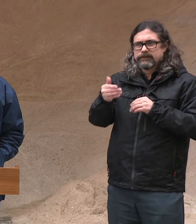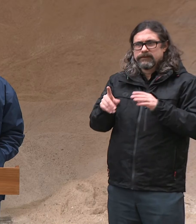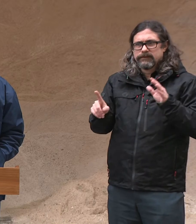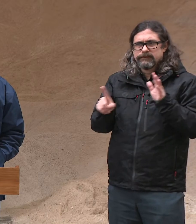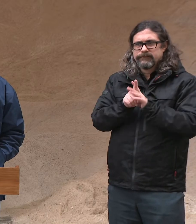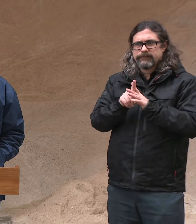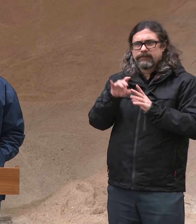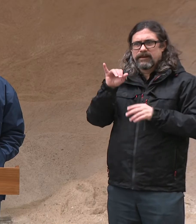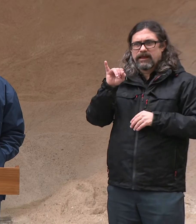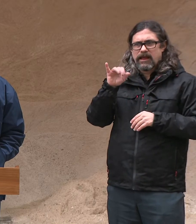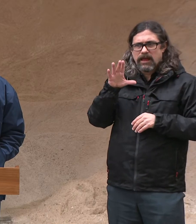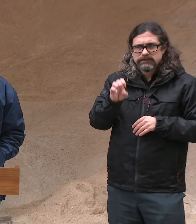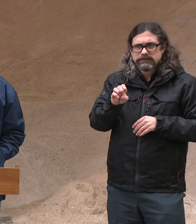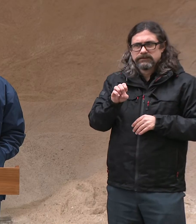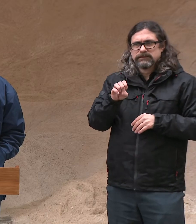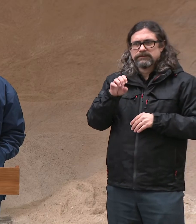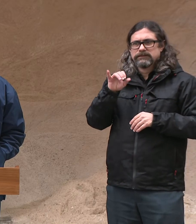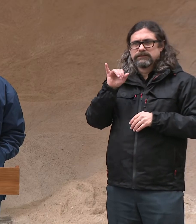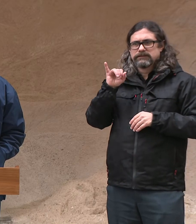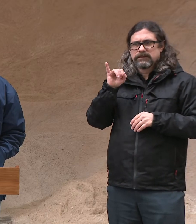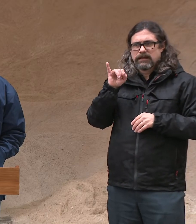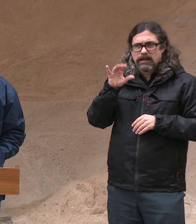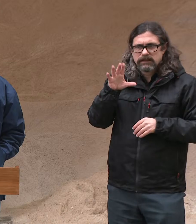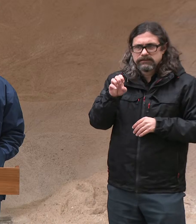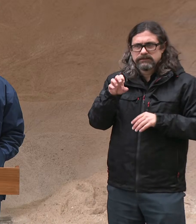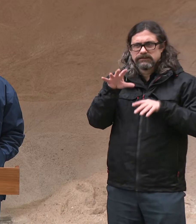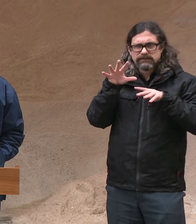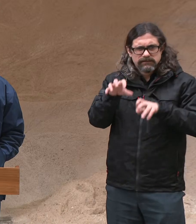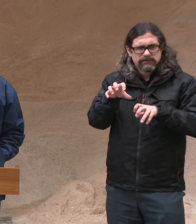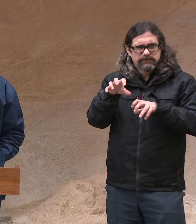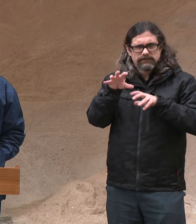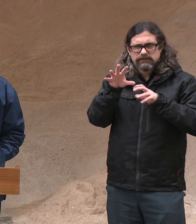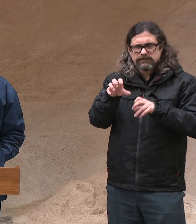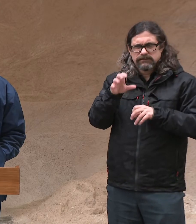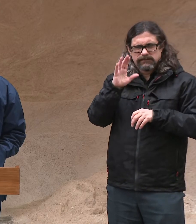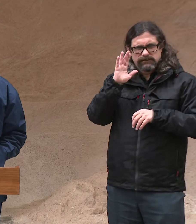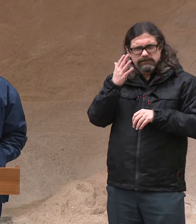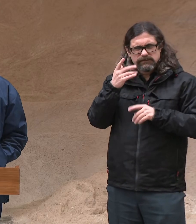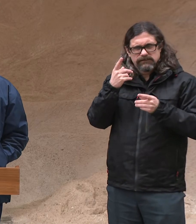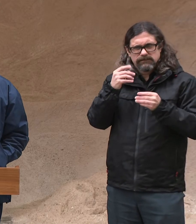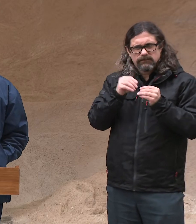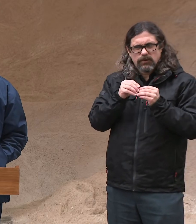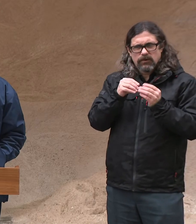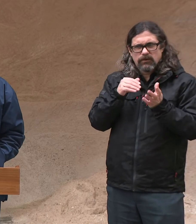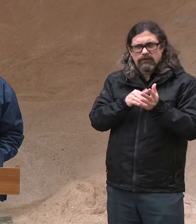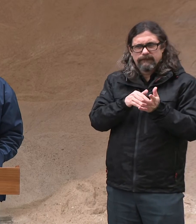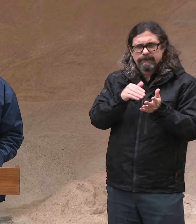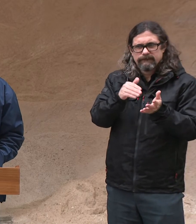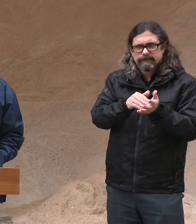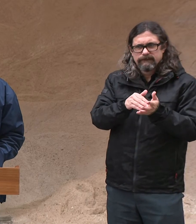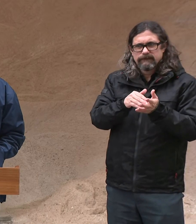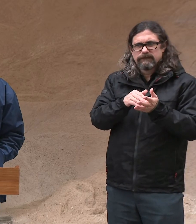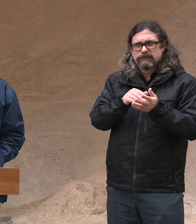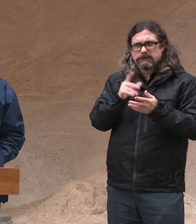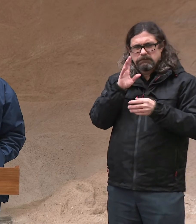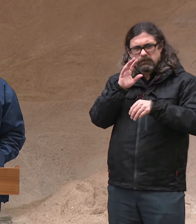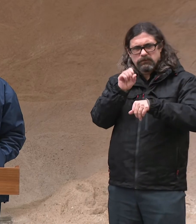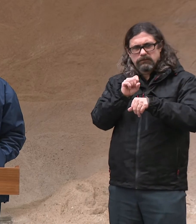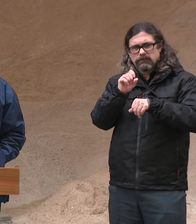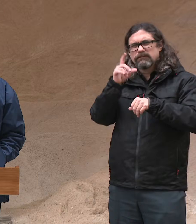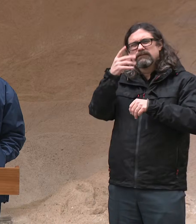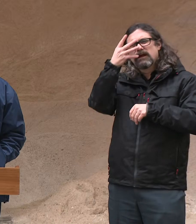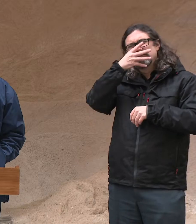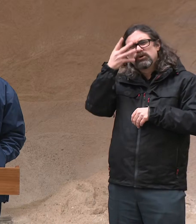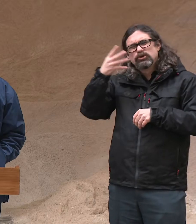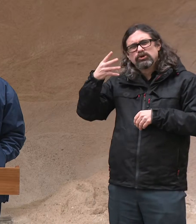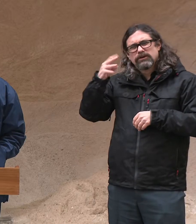raids to find undocumented migrants? Again, I answered that over and over again, and I'm not going to keep doing the same questions